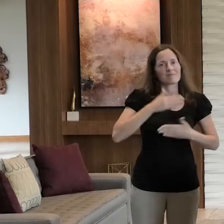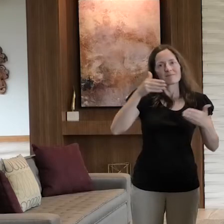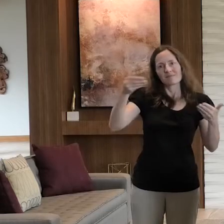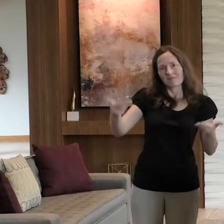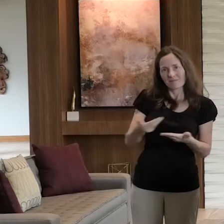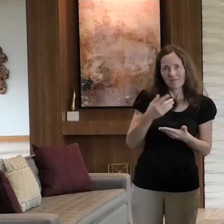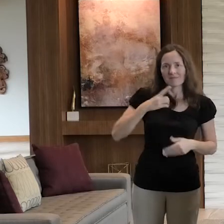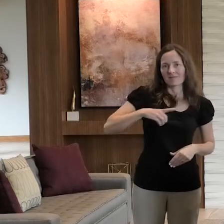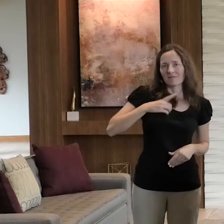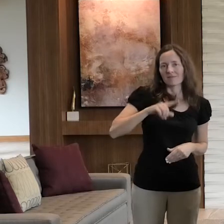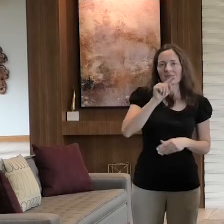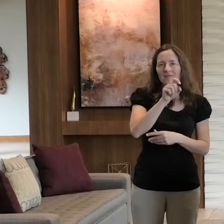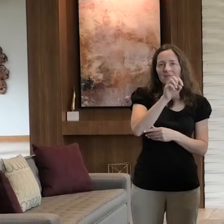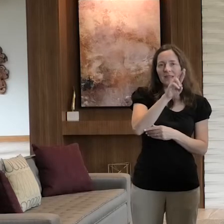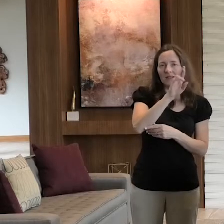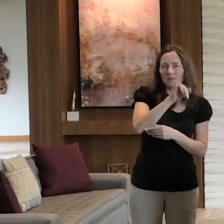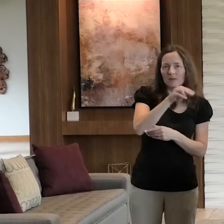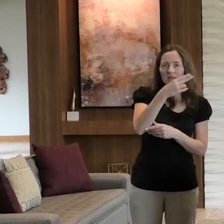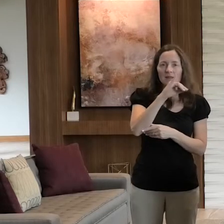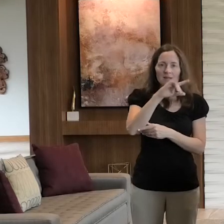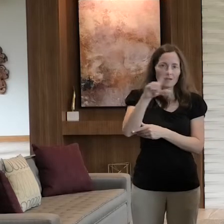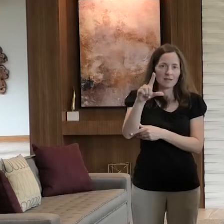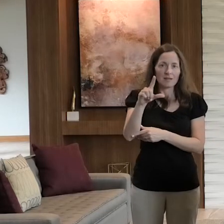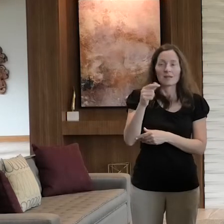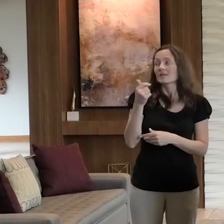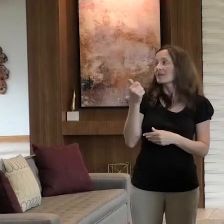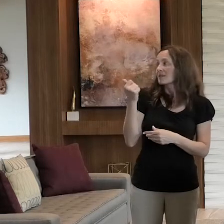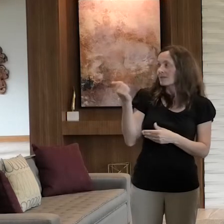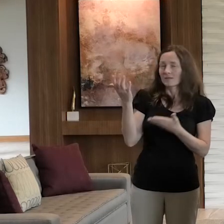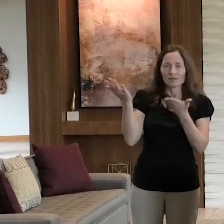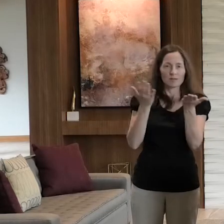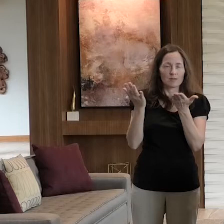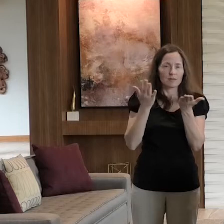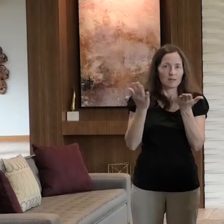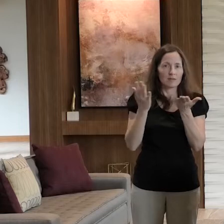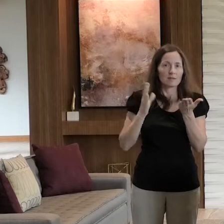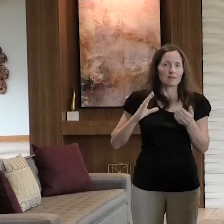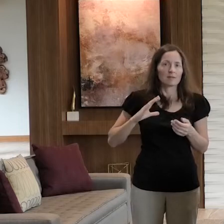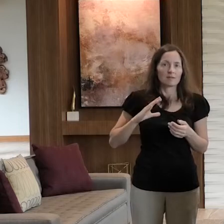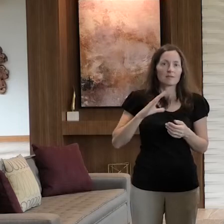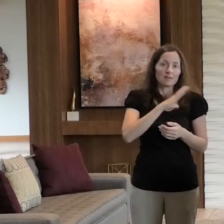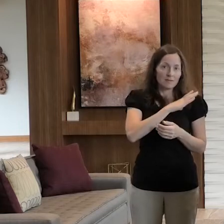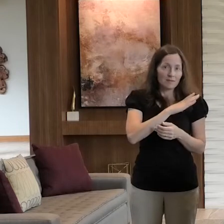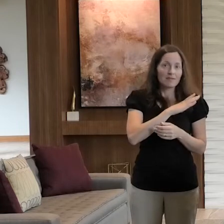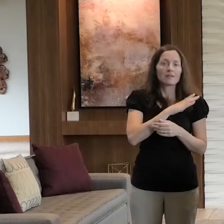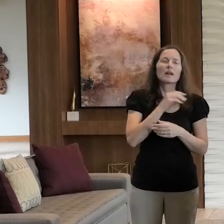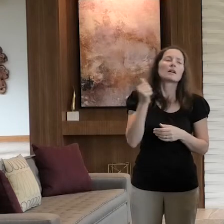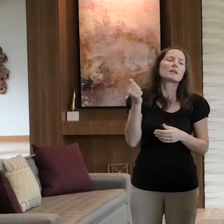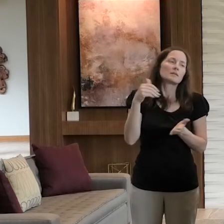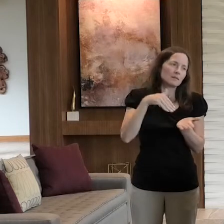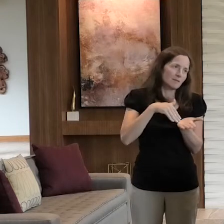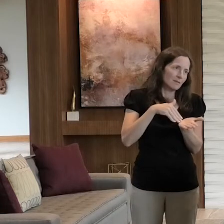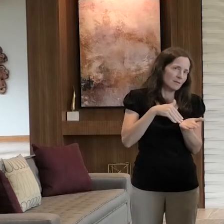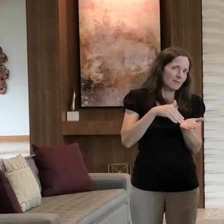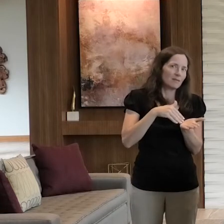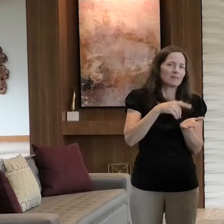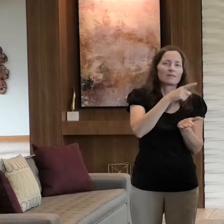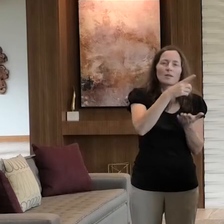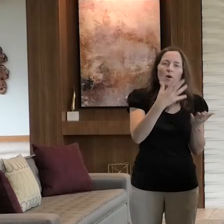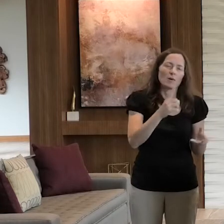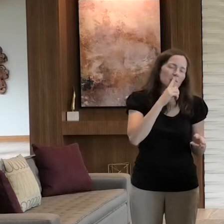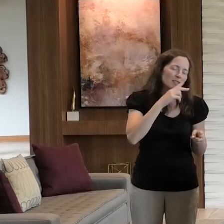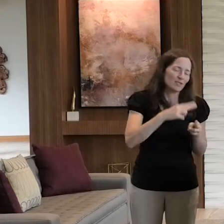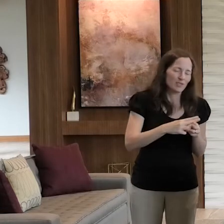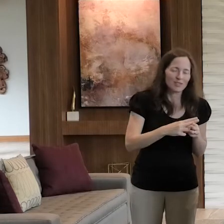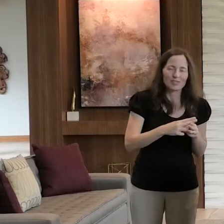who serves on the Health and Government Operations Committee in the House, is a doctor, as someone already stole my thunder, and represents